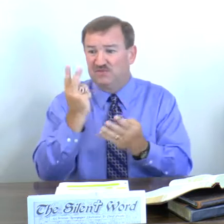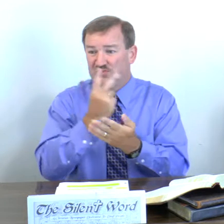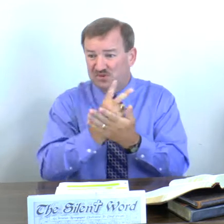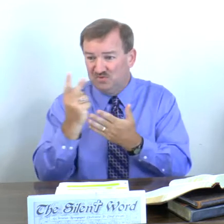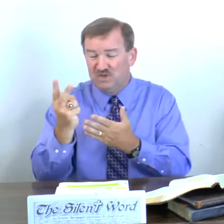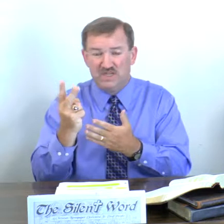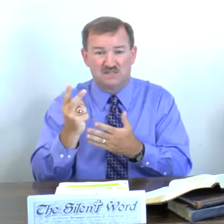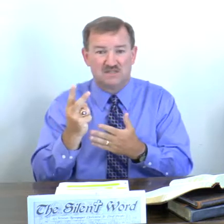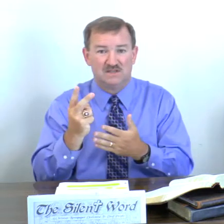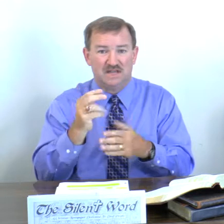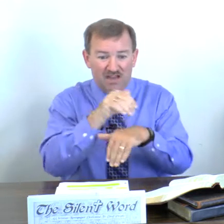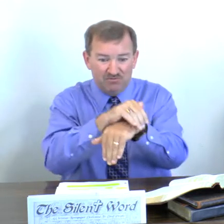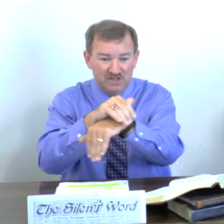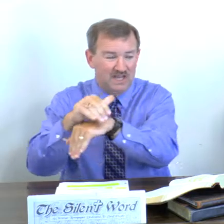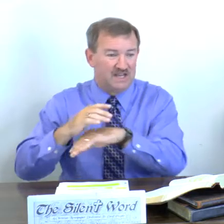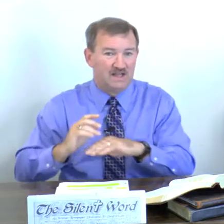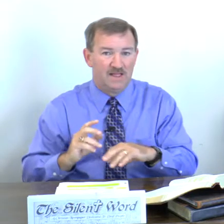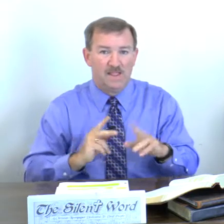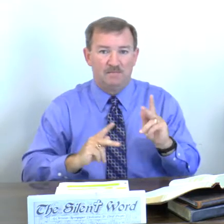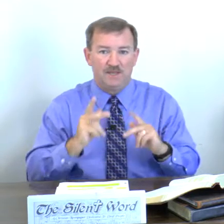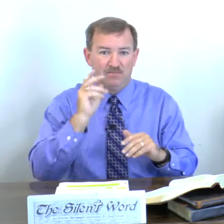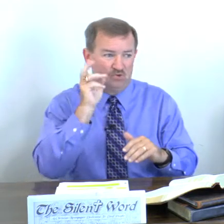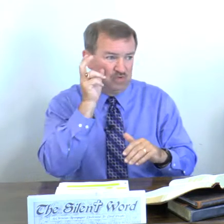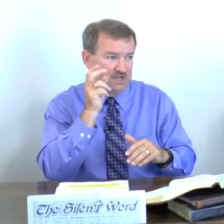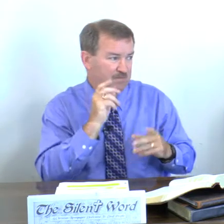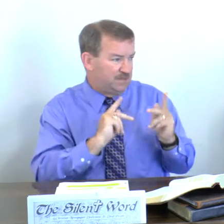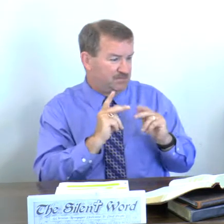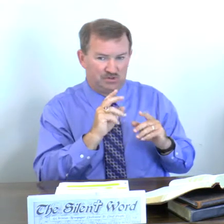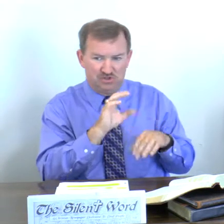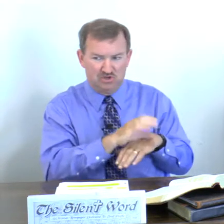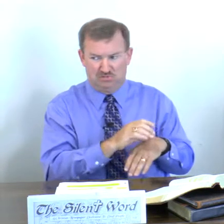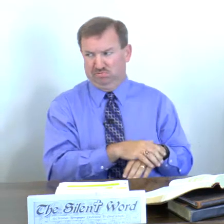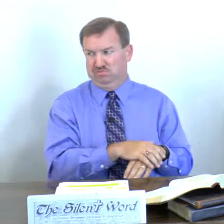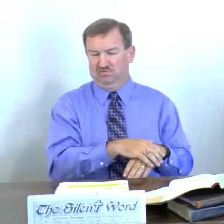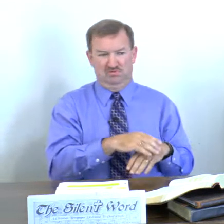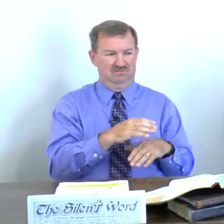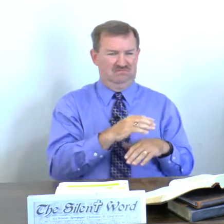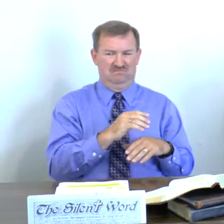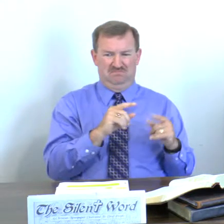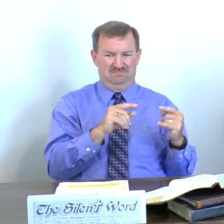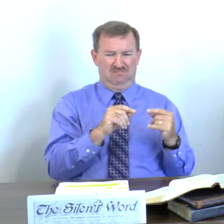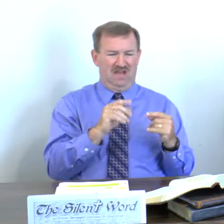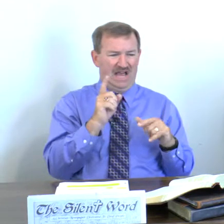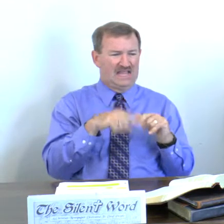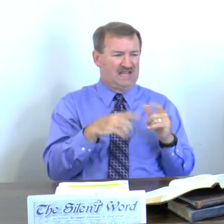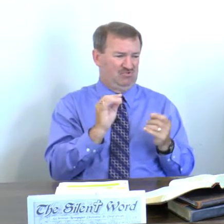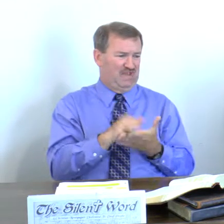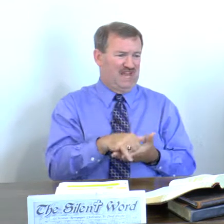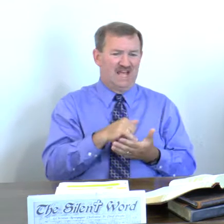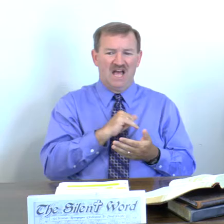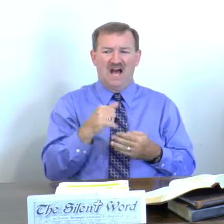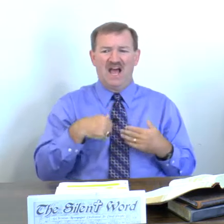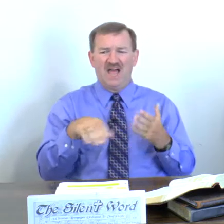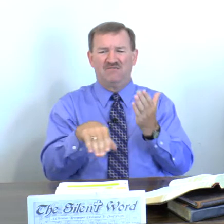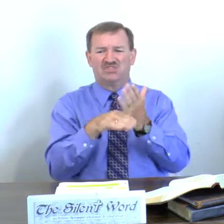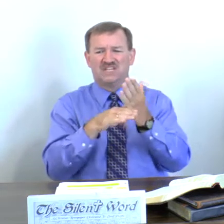for 2 weeks, every night, you would hear people in the church, I can't do that. I have